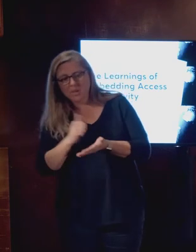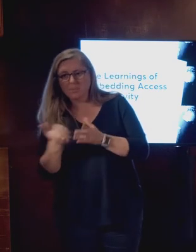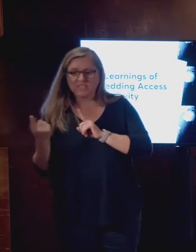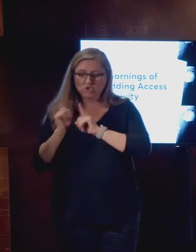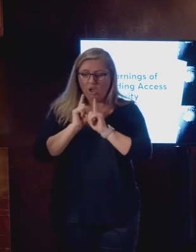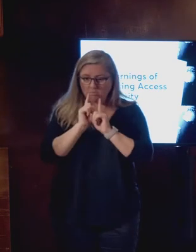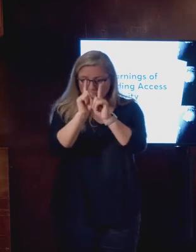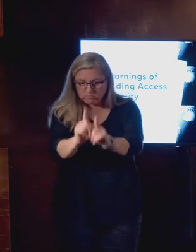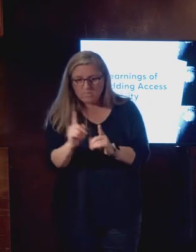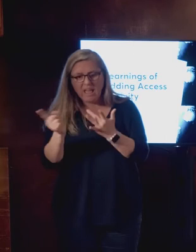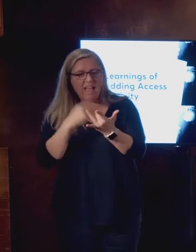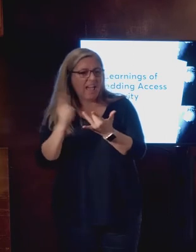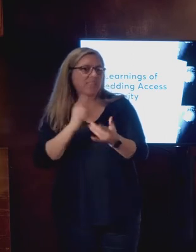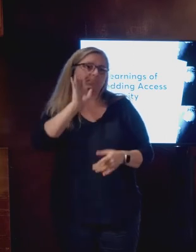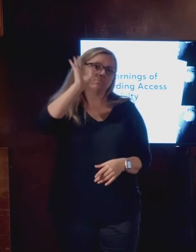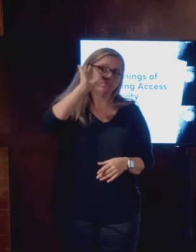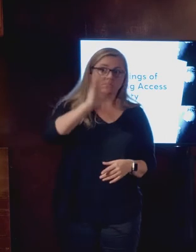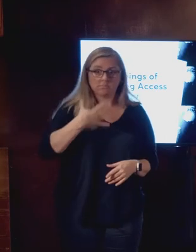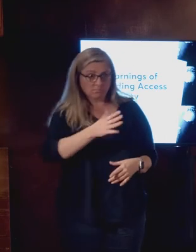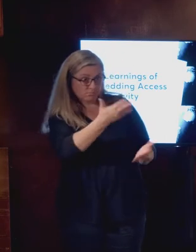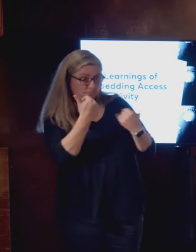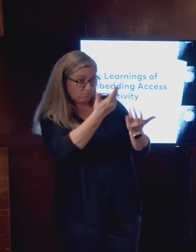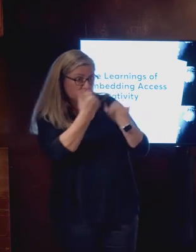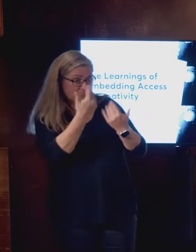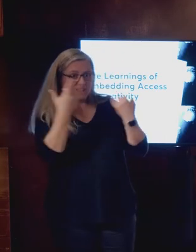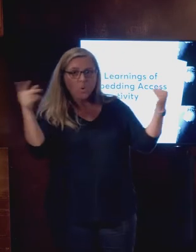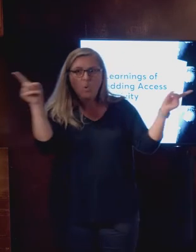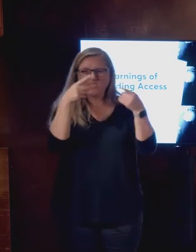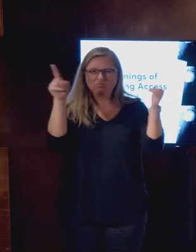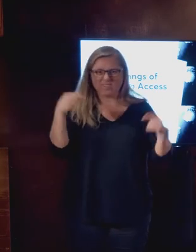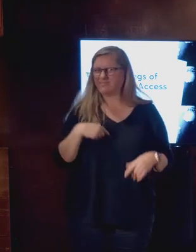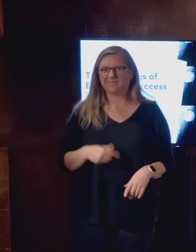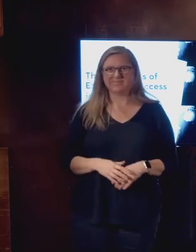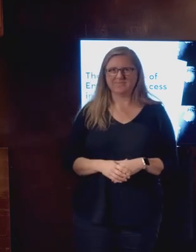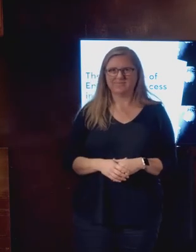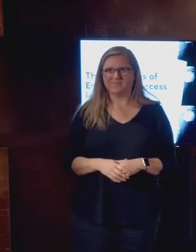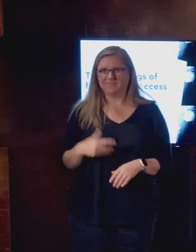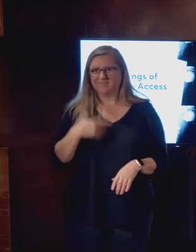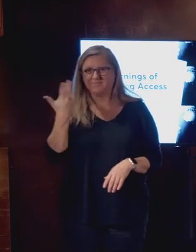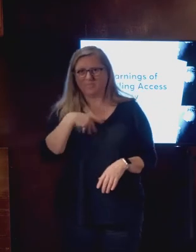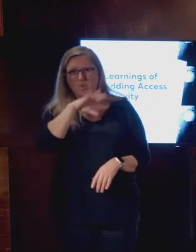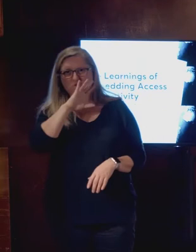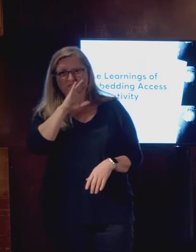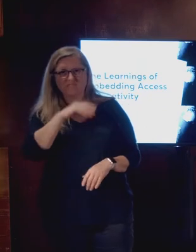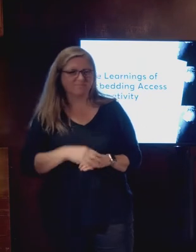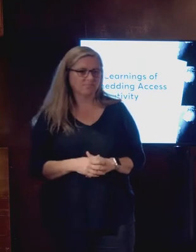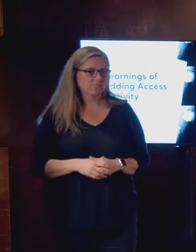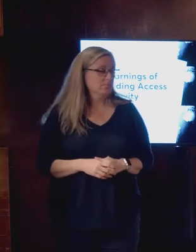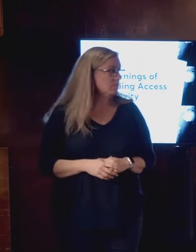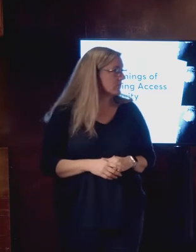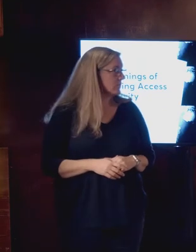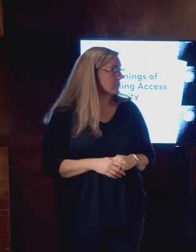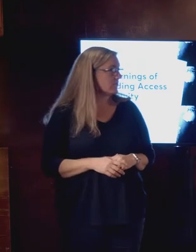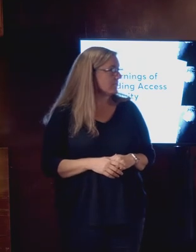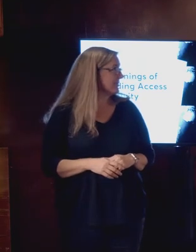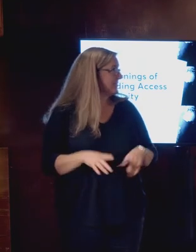me and a couple of other speakers, and I said, do you want to come to the orchestra tomorrow? And they're like, no, it'll be so boring. And then